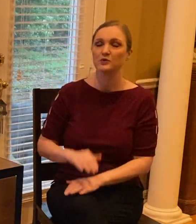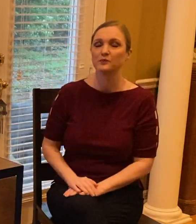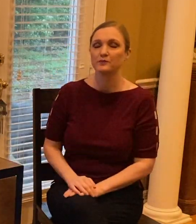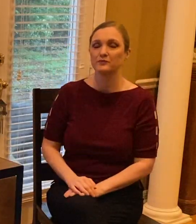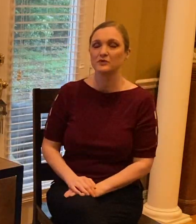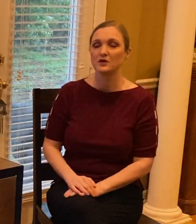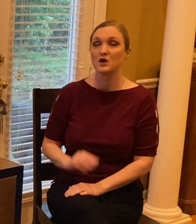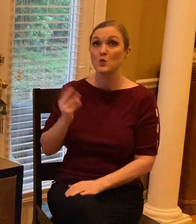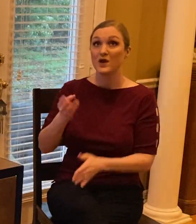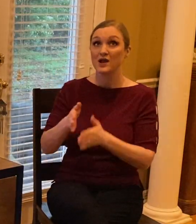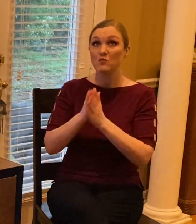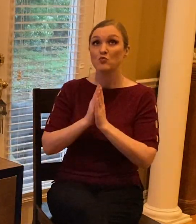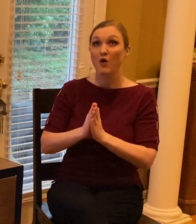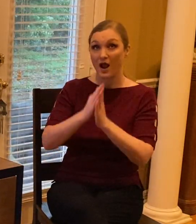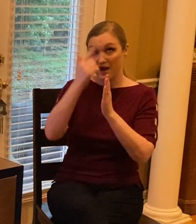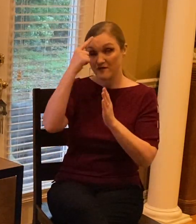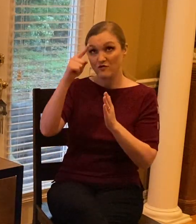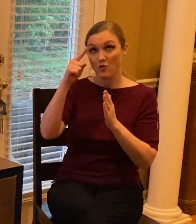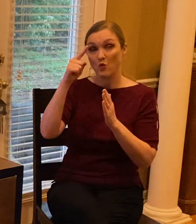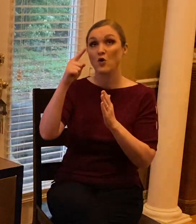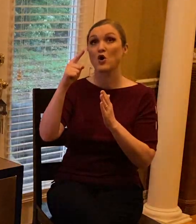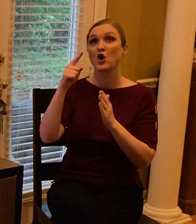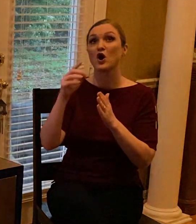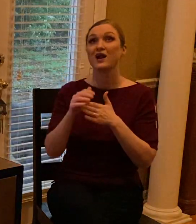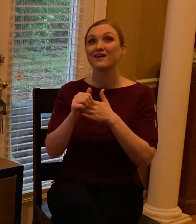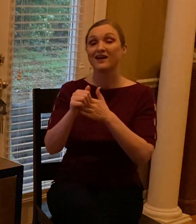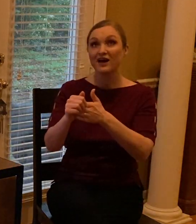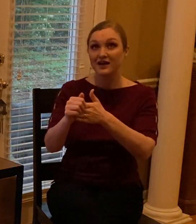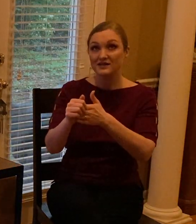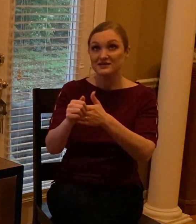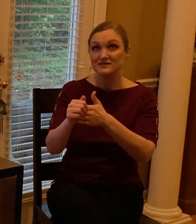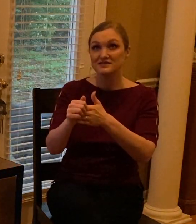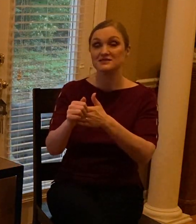Father, we pray for guidance in the days to come as we again